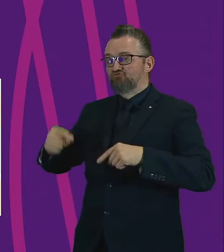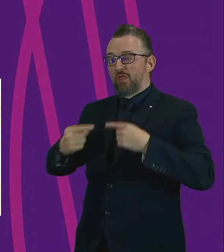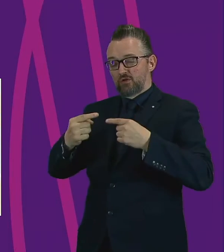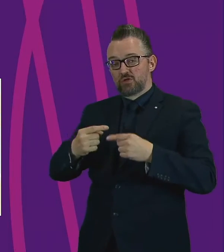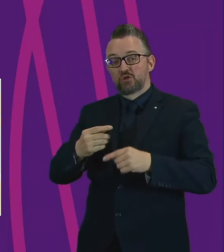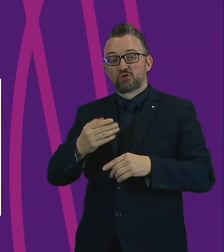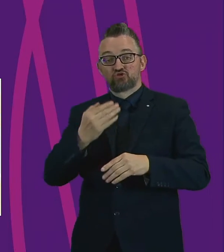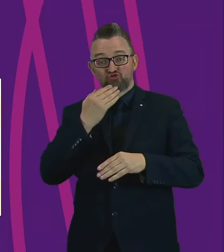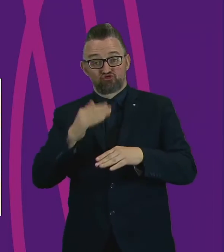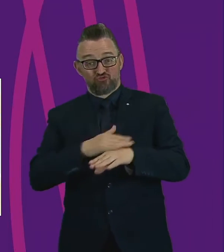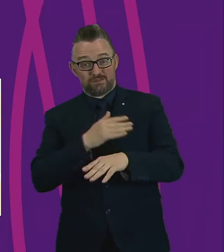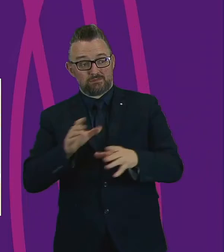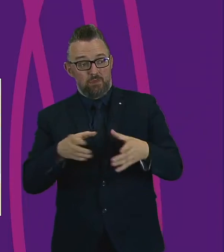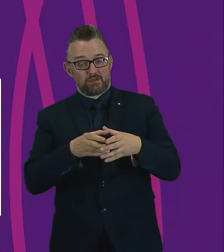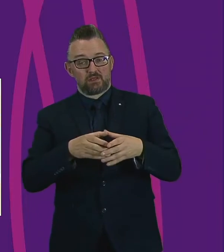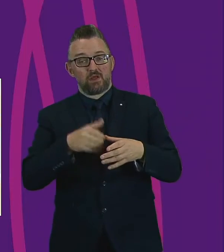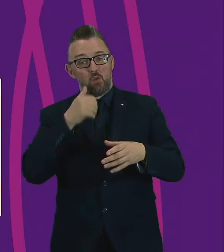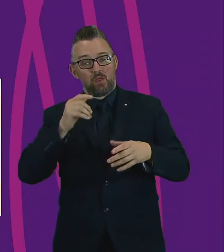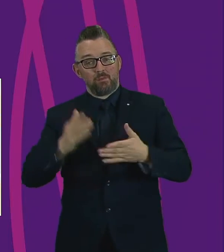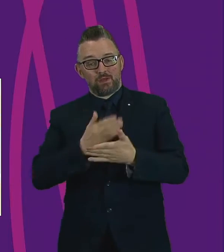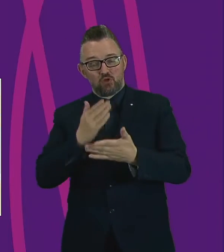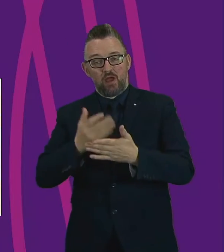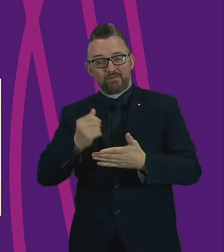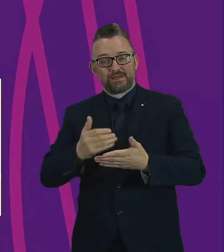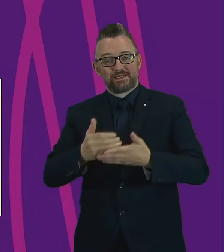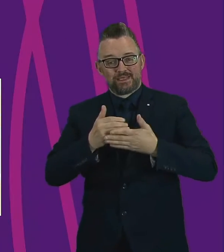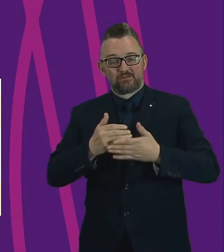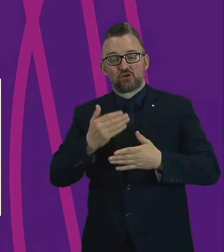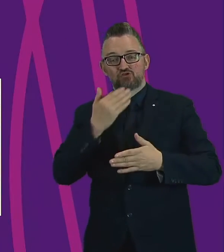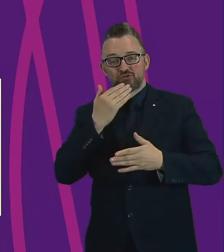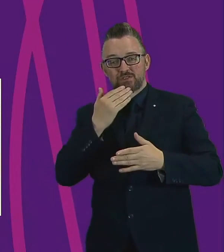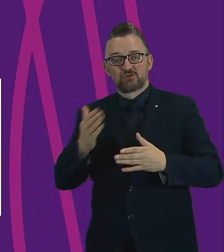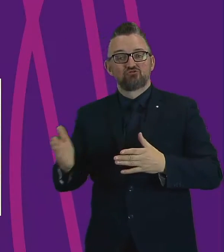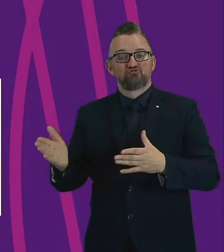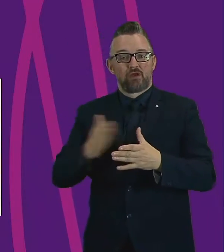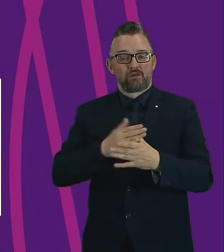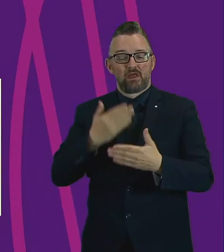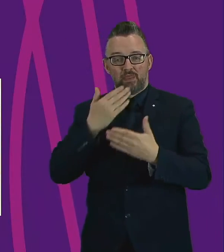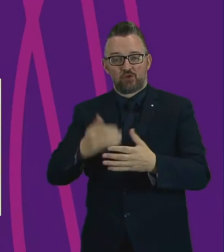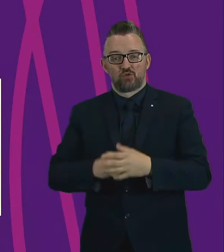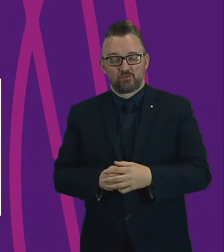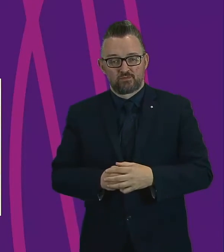redouble our own efforts to ensure a safe and green recovery. Thank you, Presiding Officer.